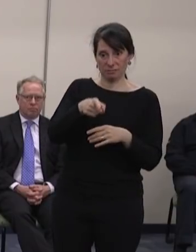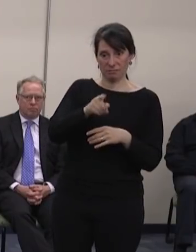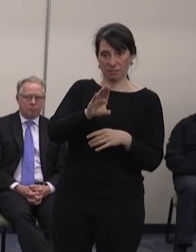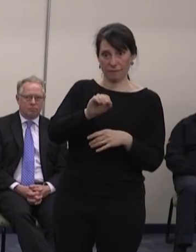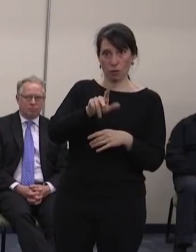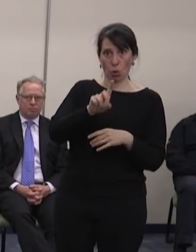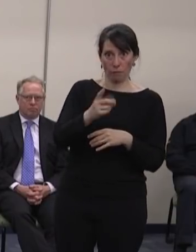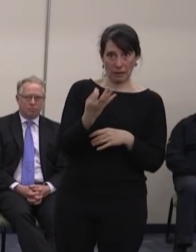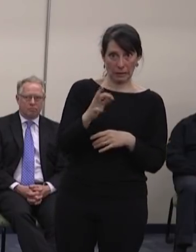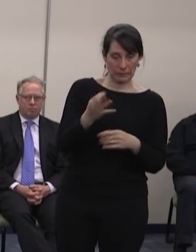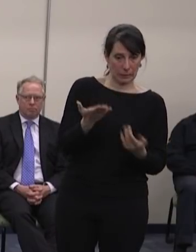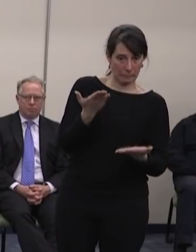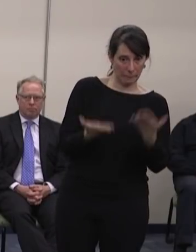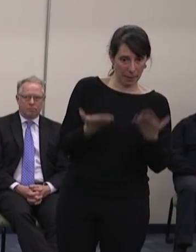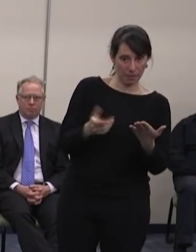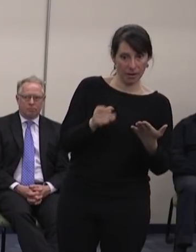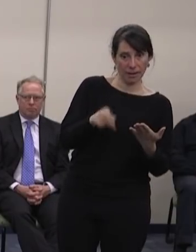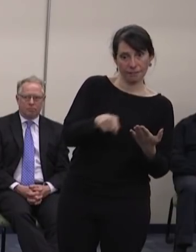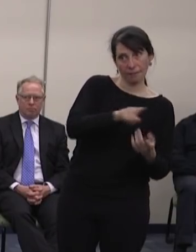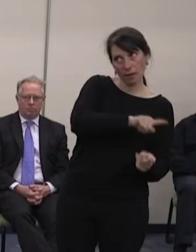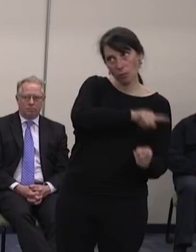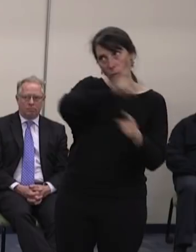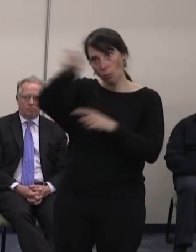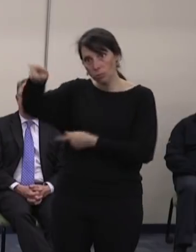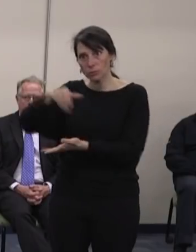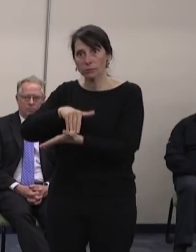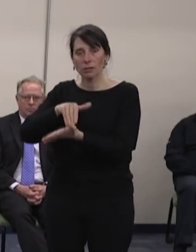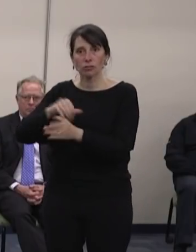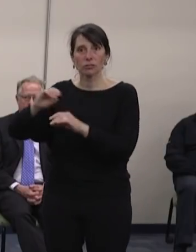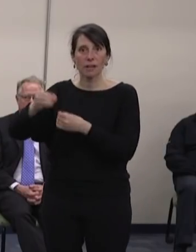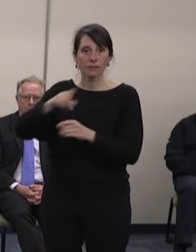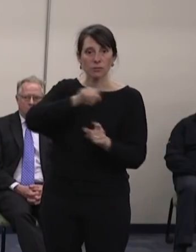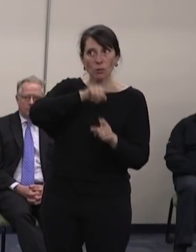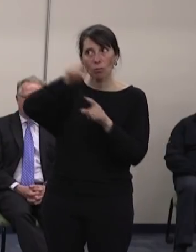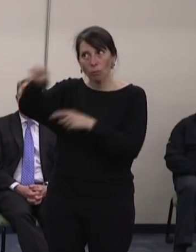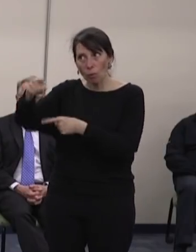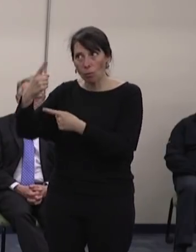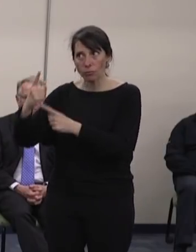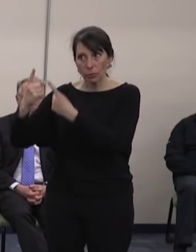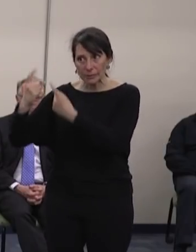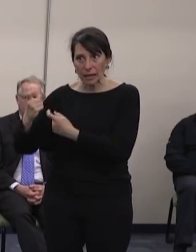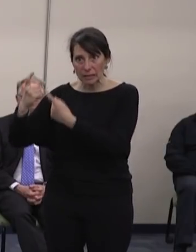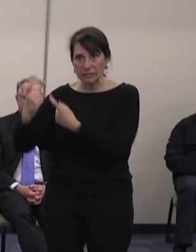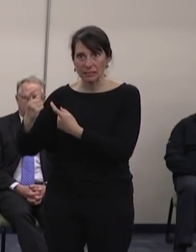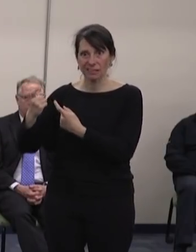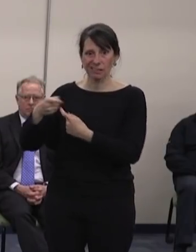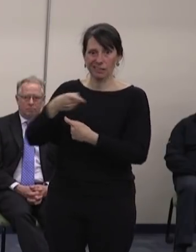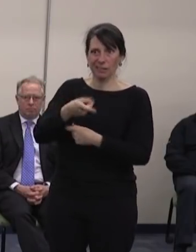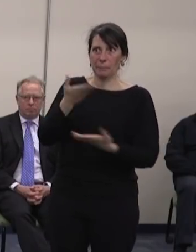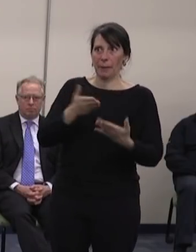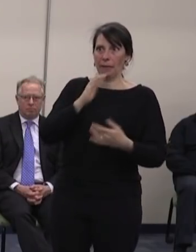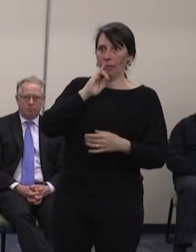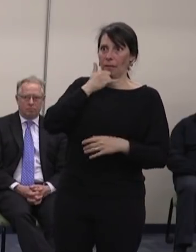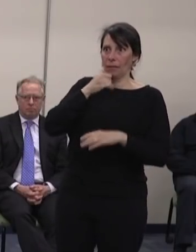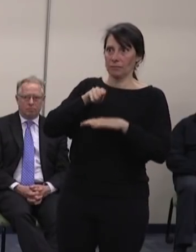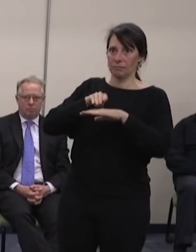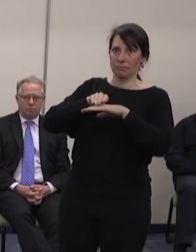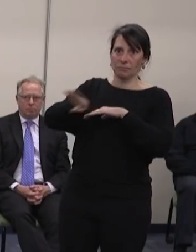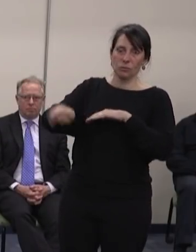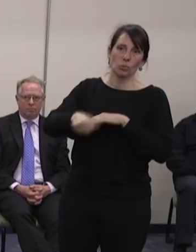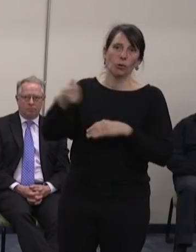testing may end up spreading the illness to others, including healthcare personnel and high-risk